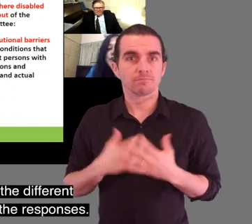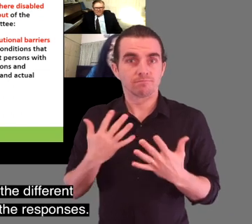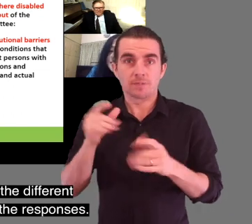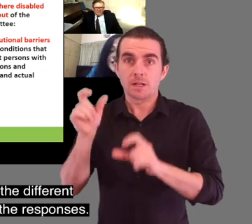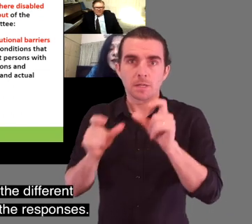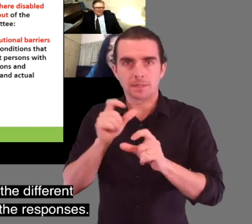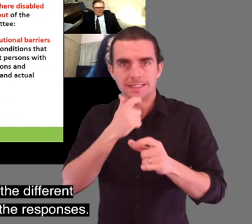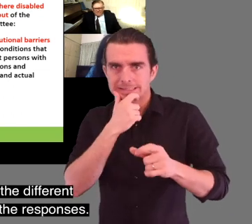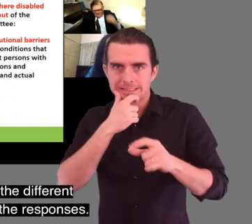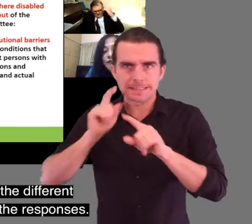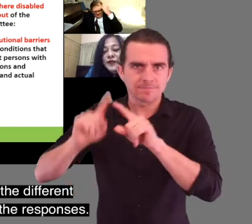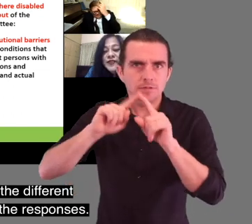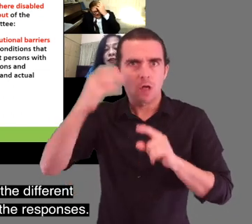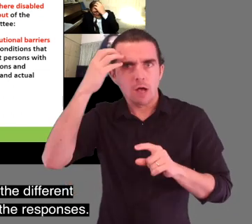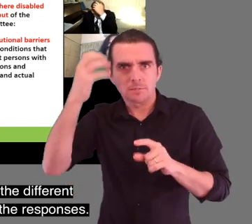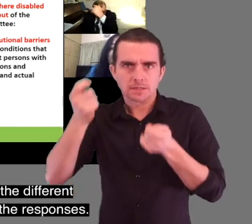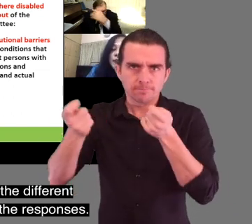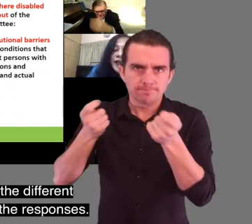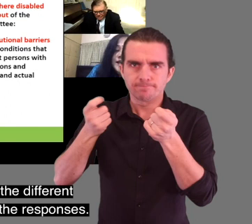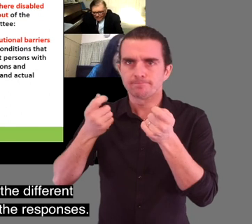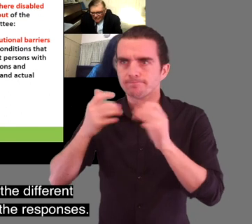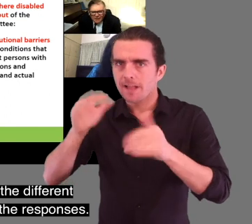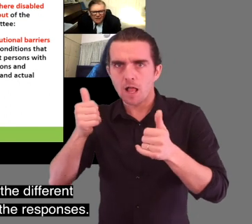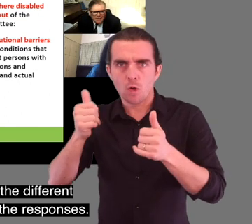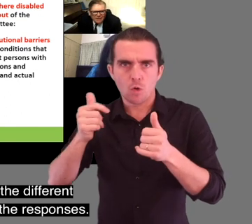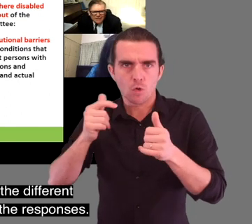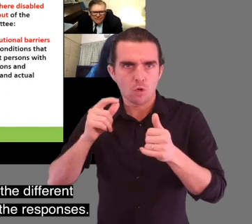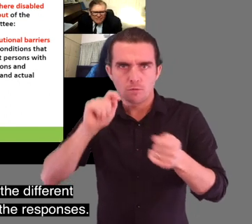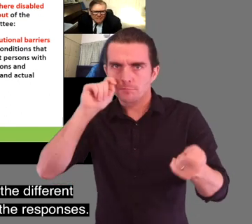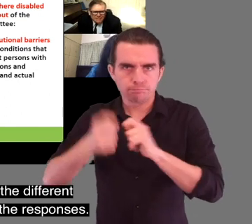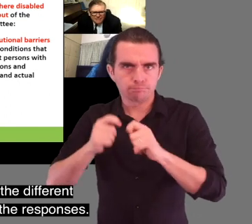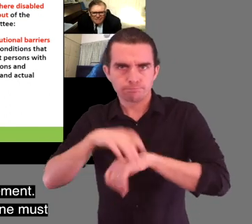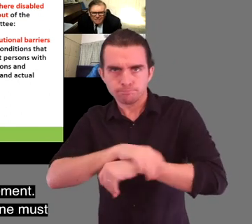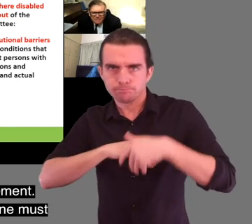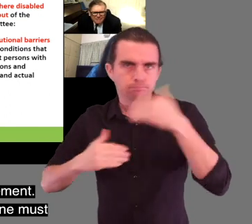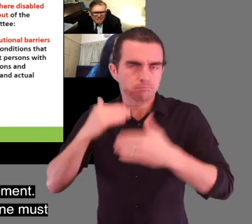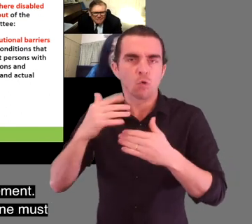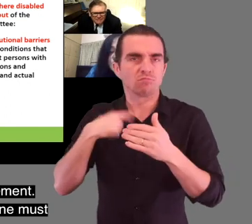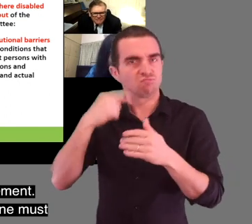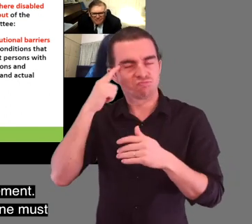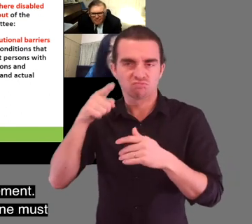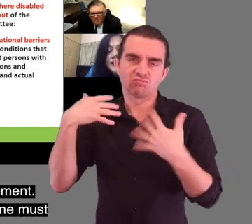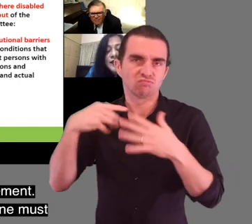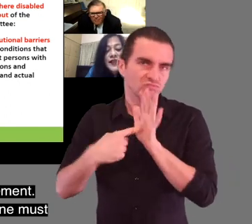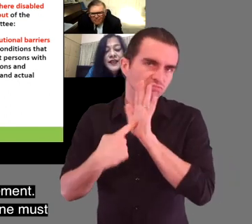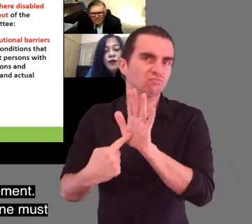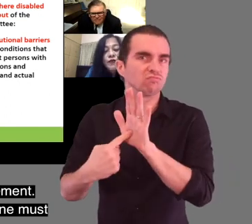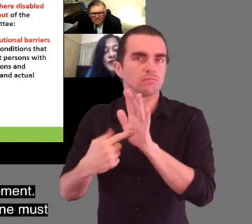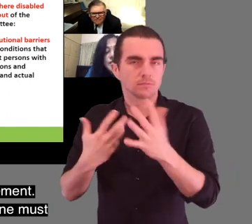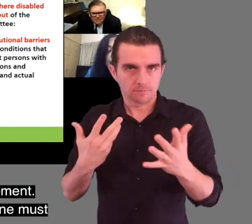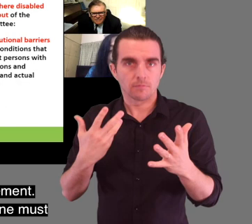was considered by the different governments while planning their responses. And a major strong statement, I